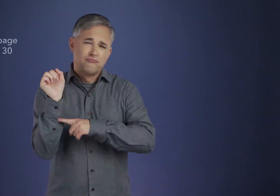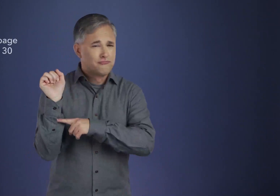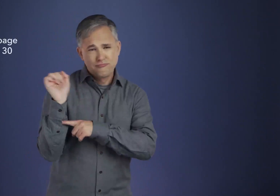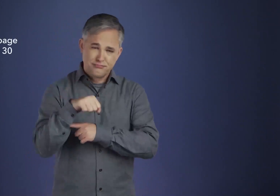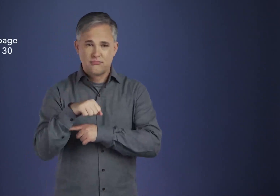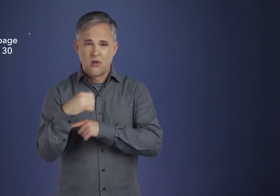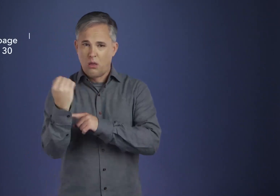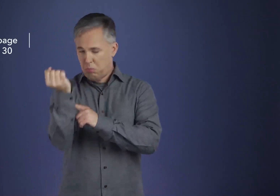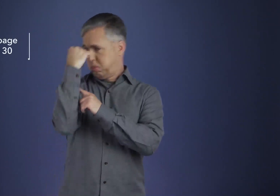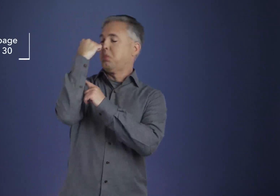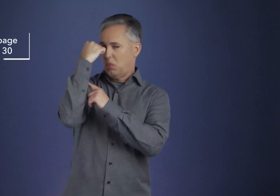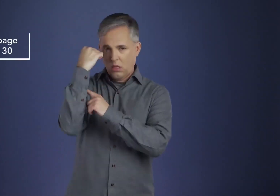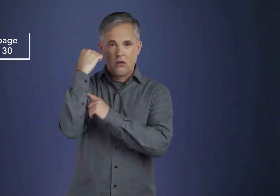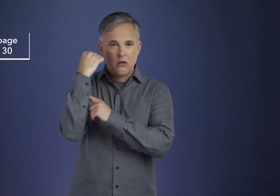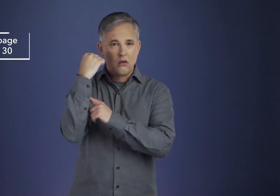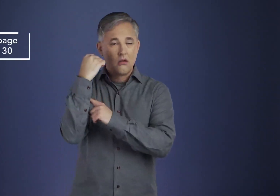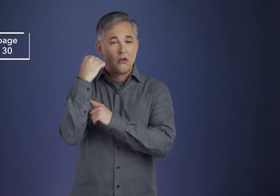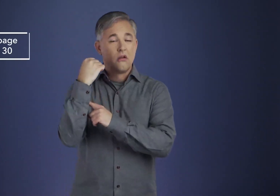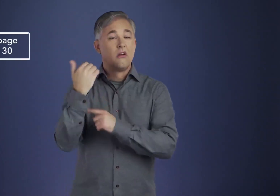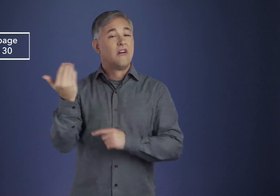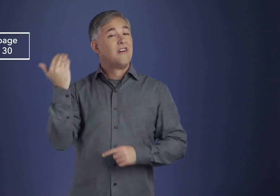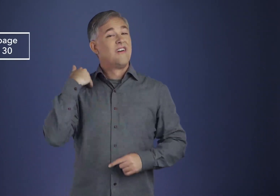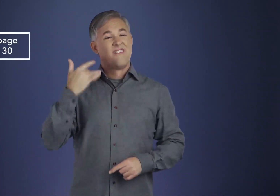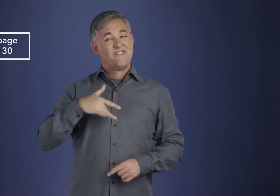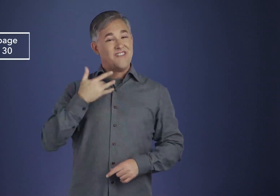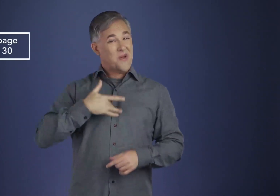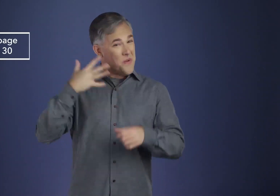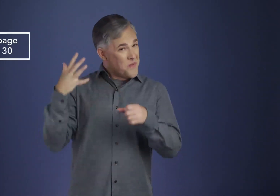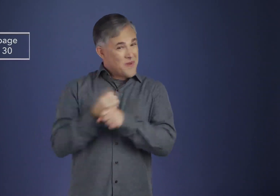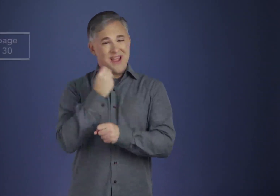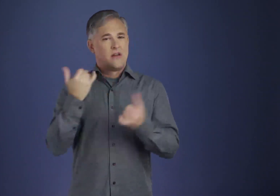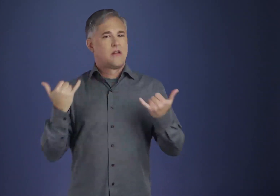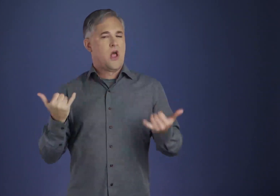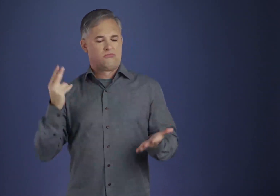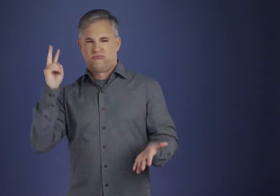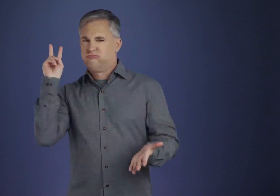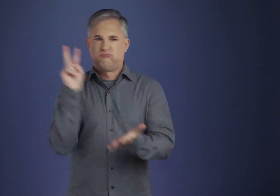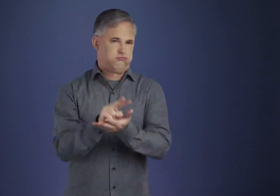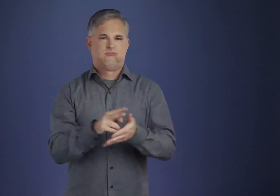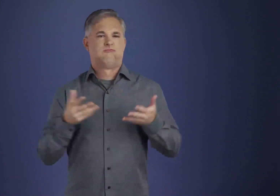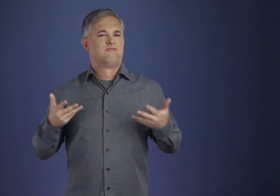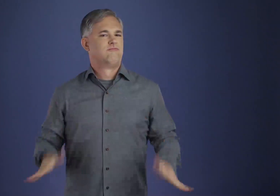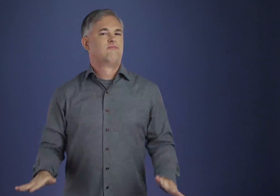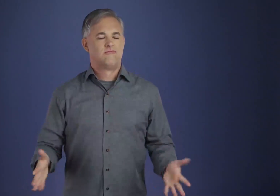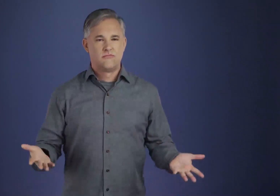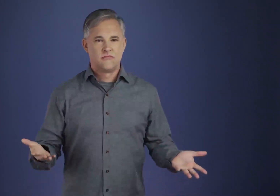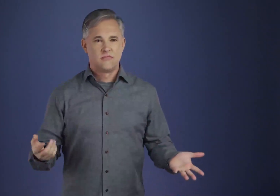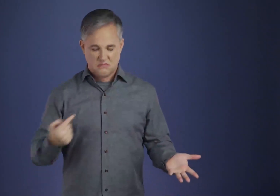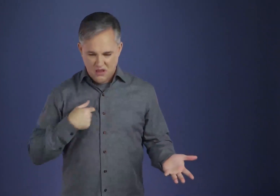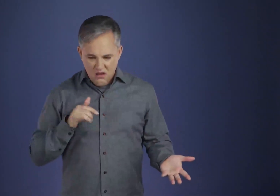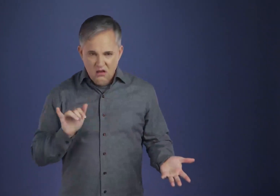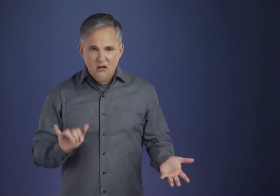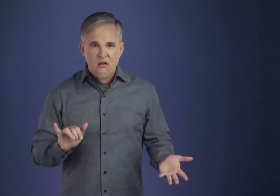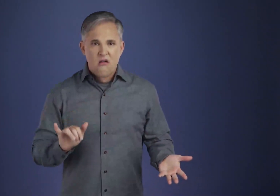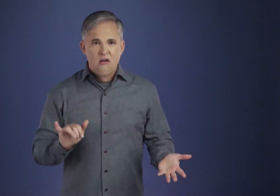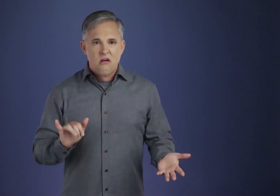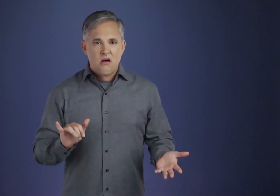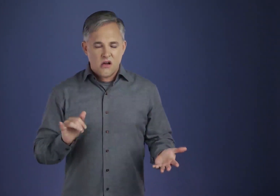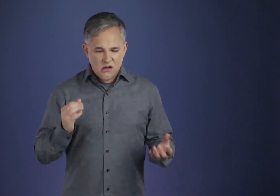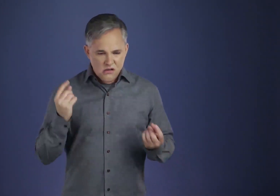We who had won so handsomely in a walk turned into all-time losers. We saw that we had to reconsider